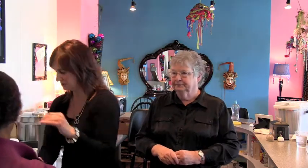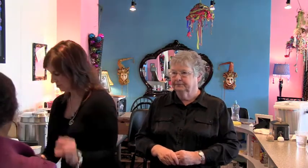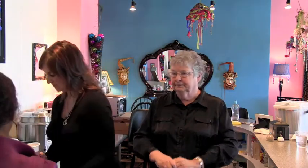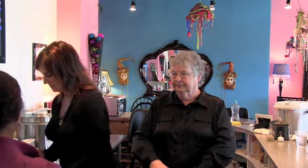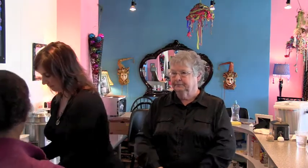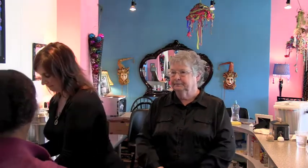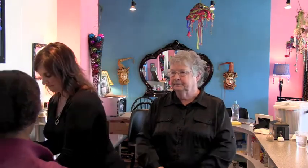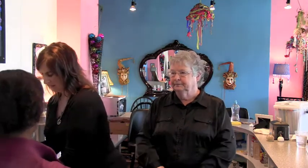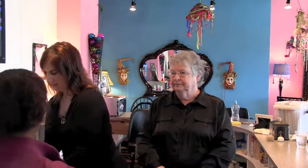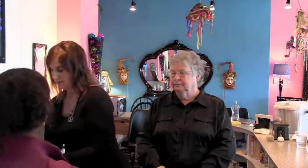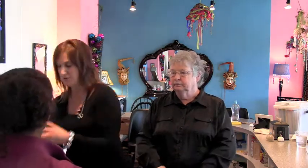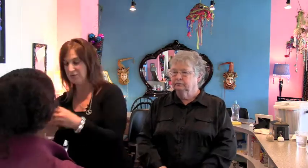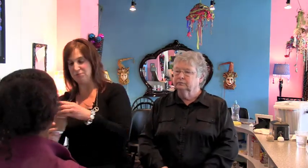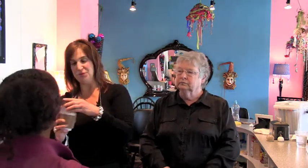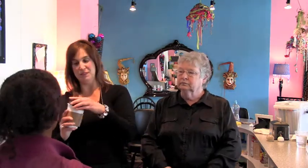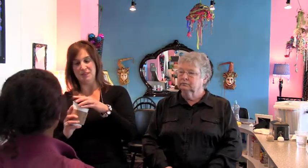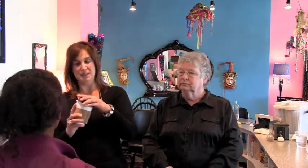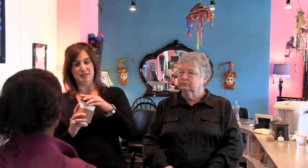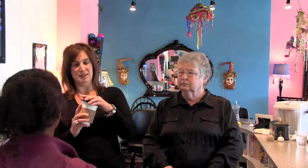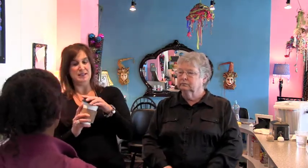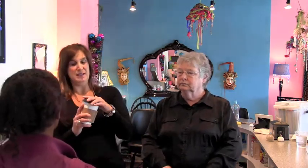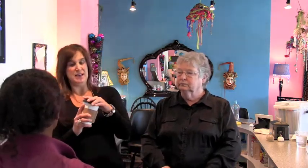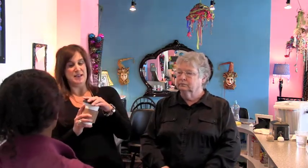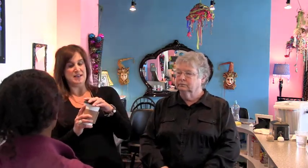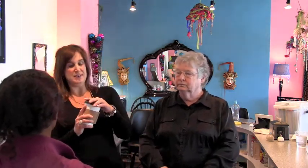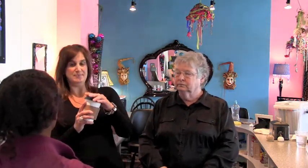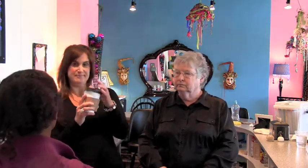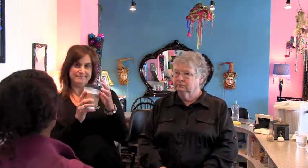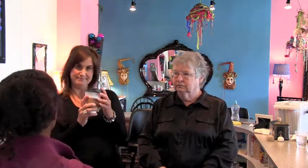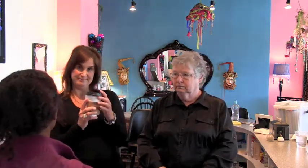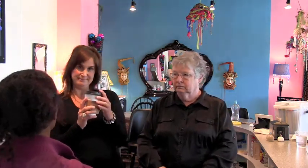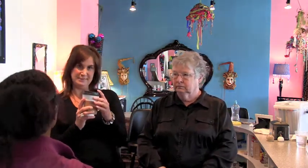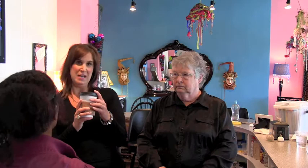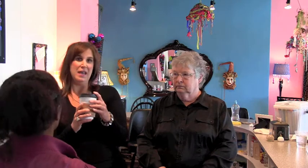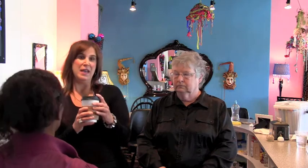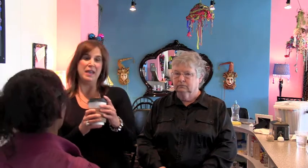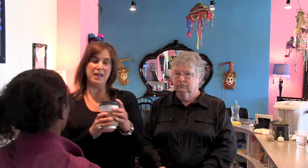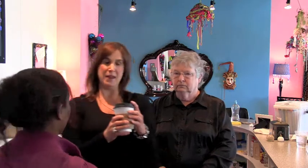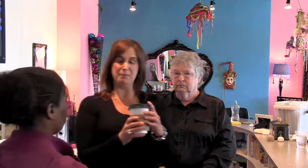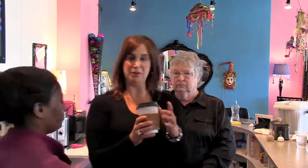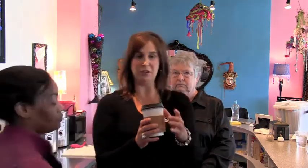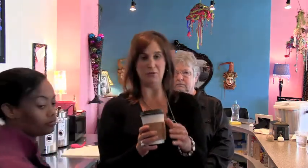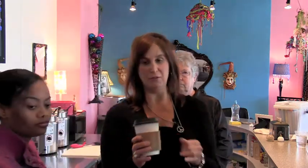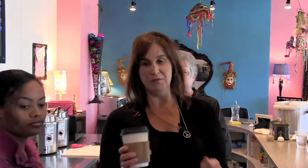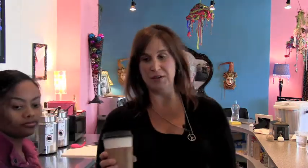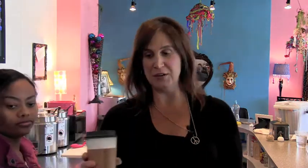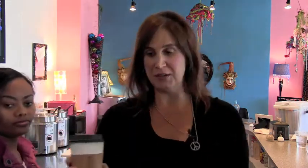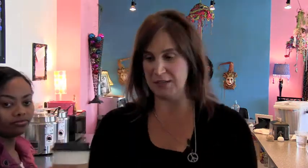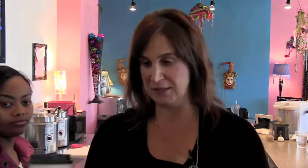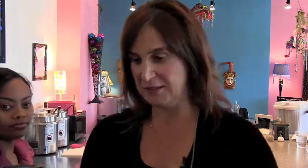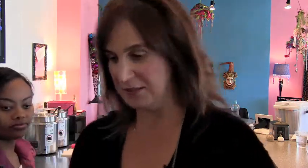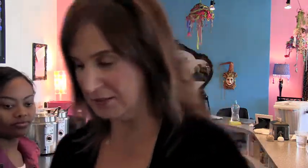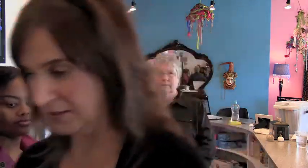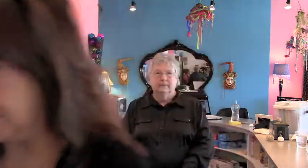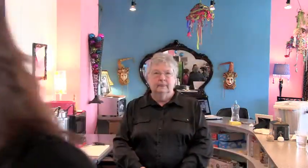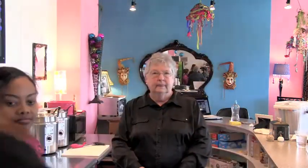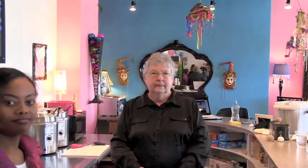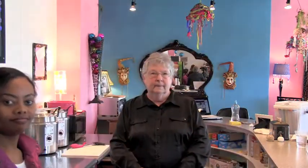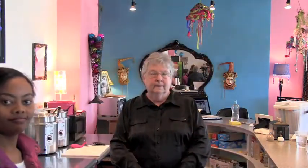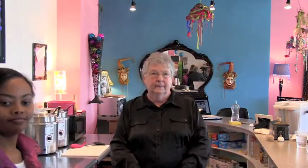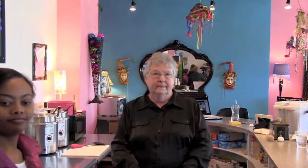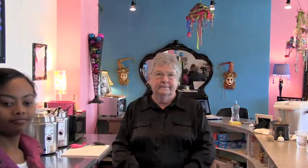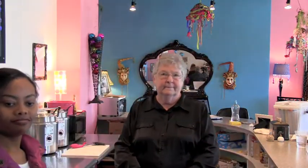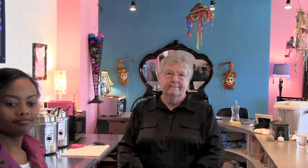out. You can put the lid on, and I bring it over